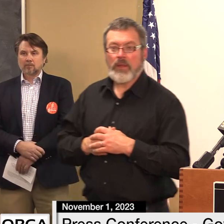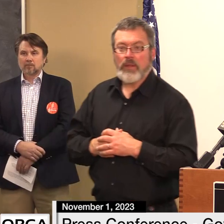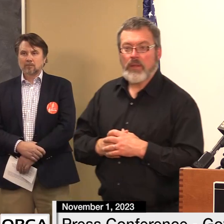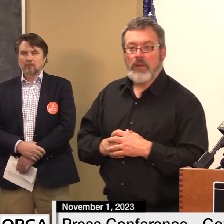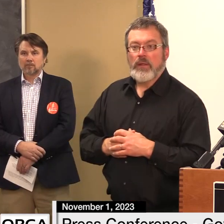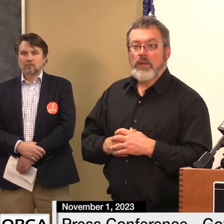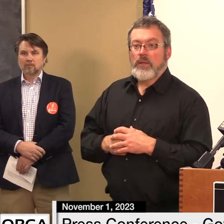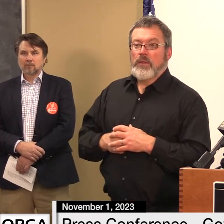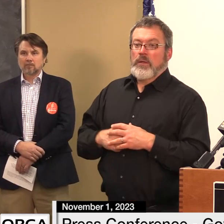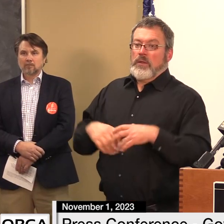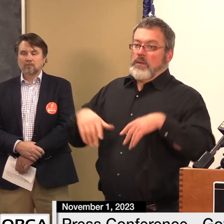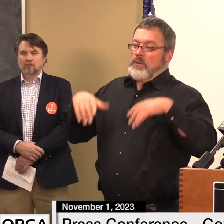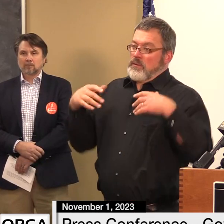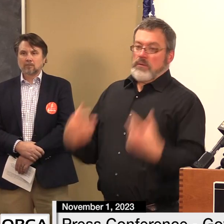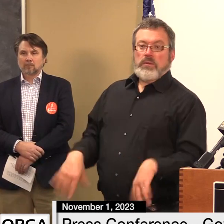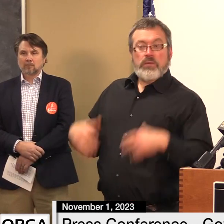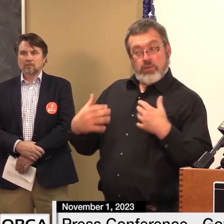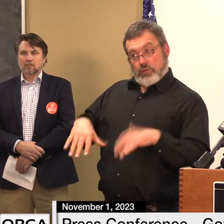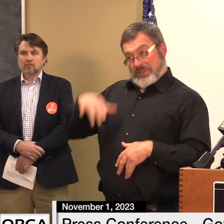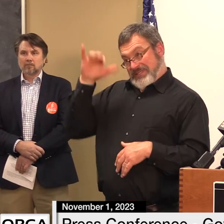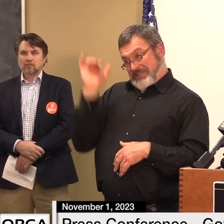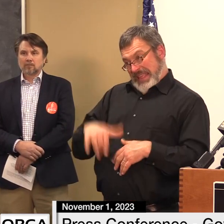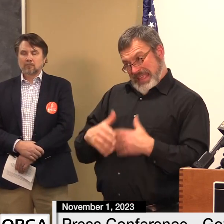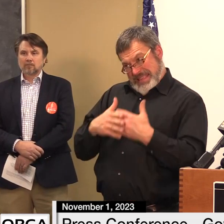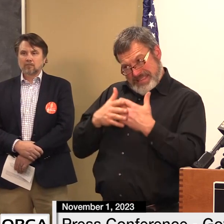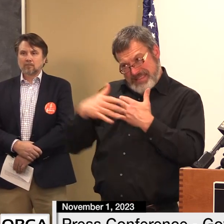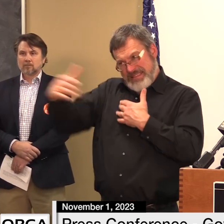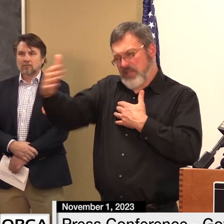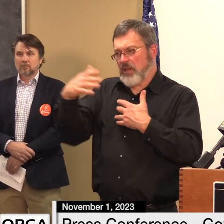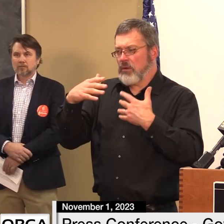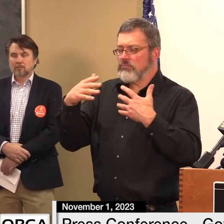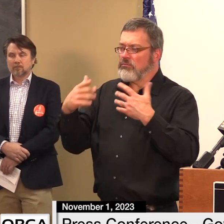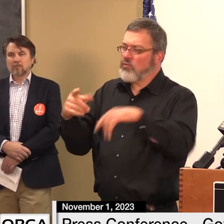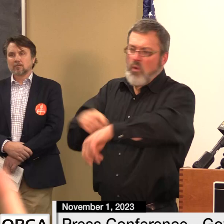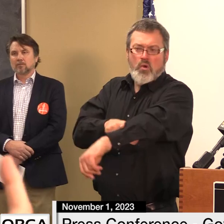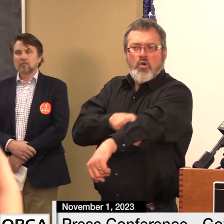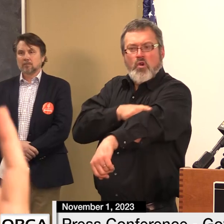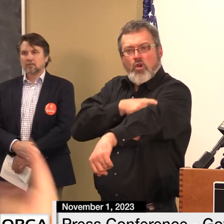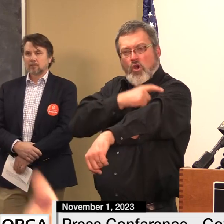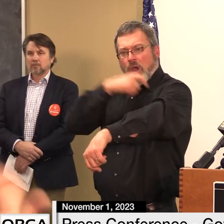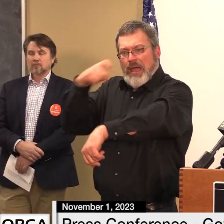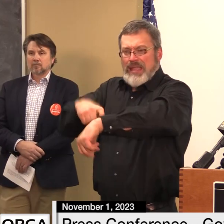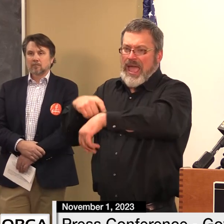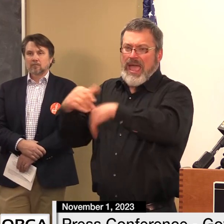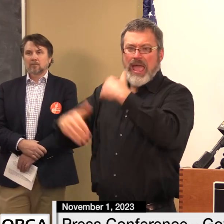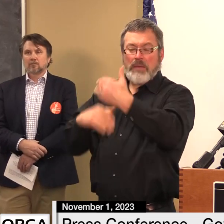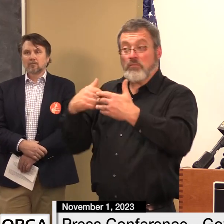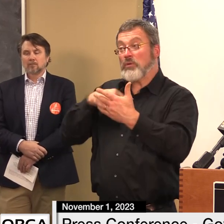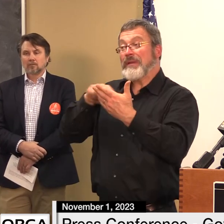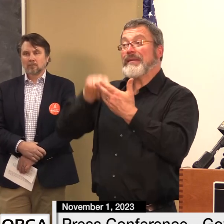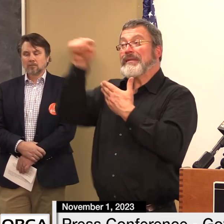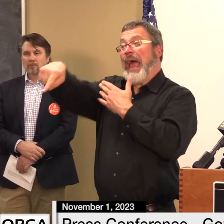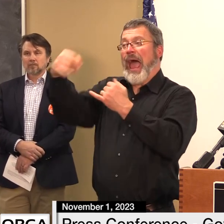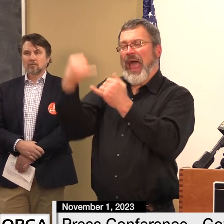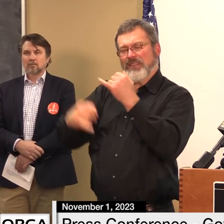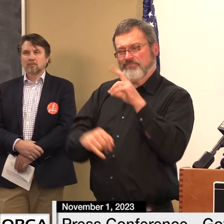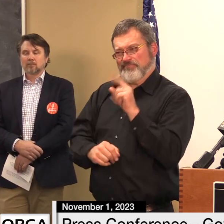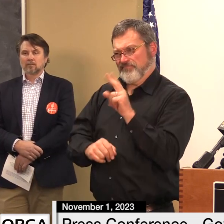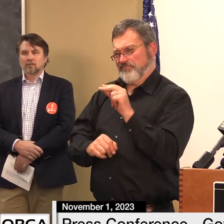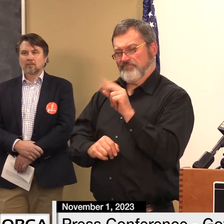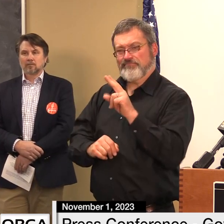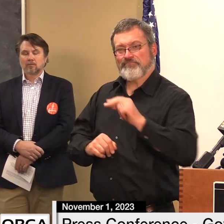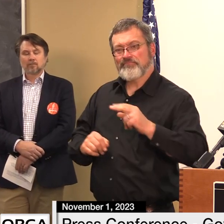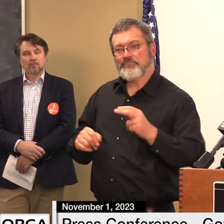it's a long-term turnaround here. There's nothing instantaneous about this, and it's not just about money